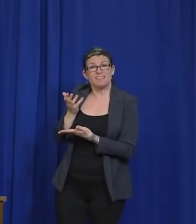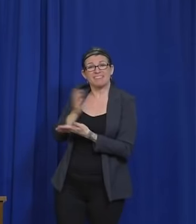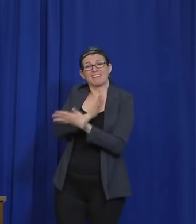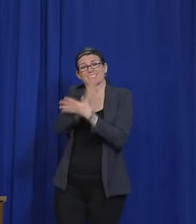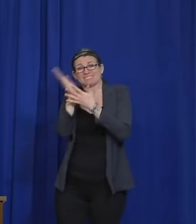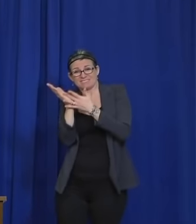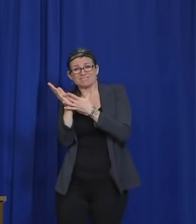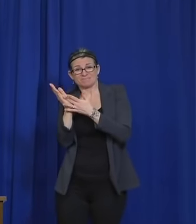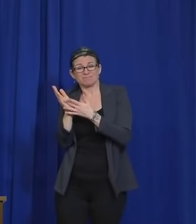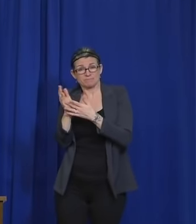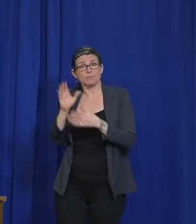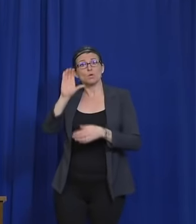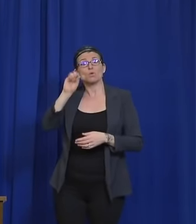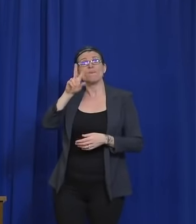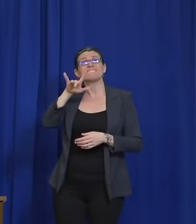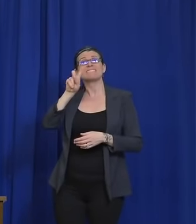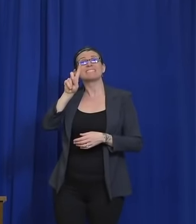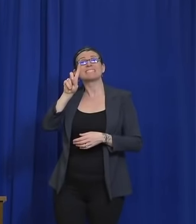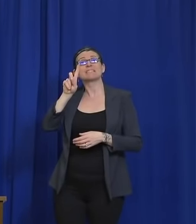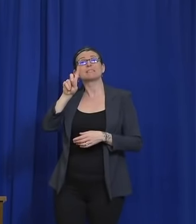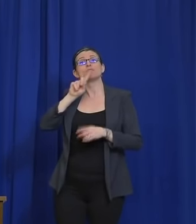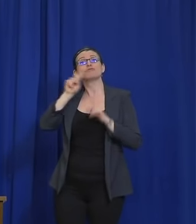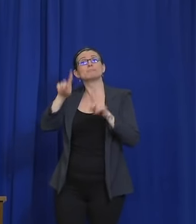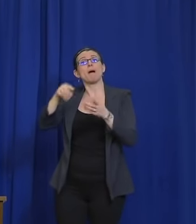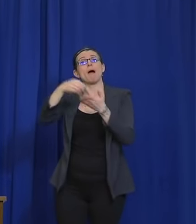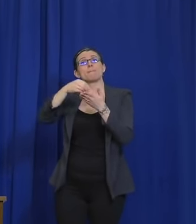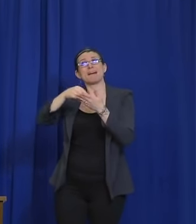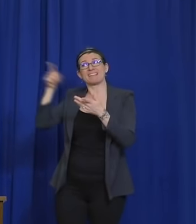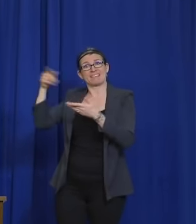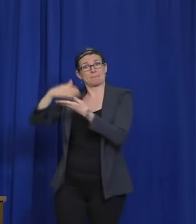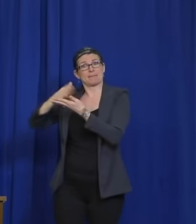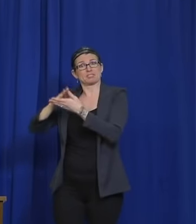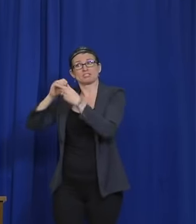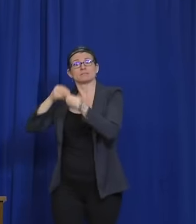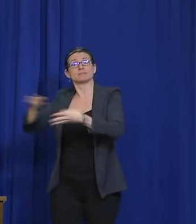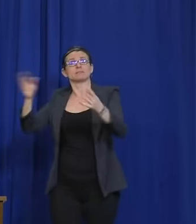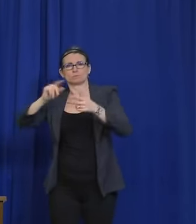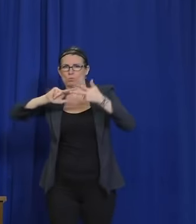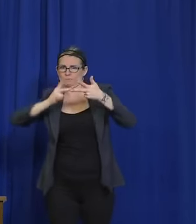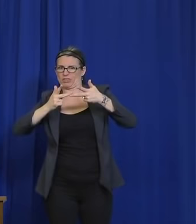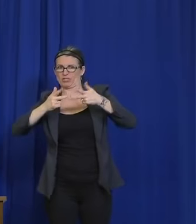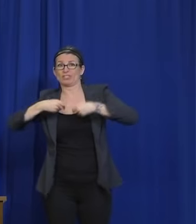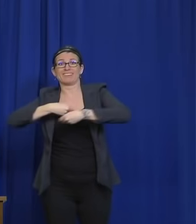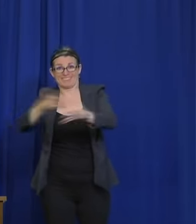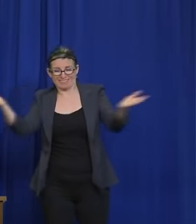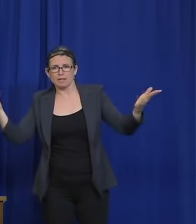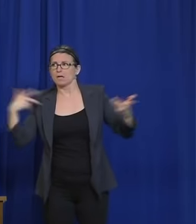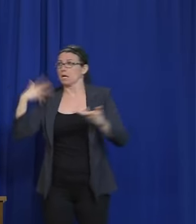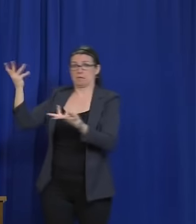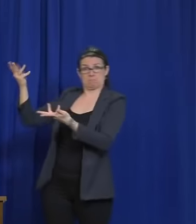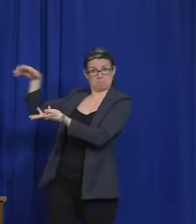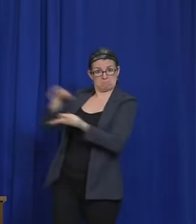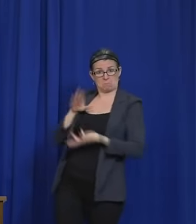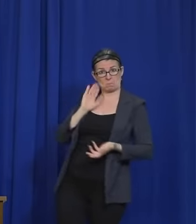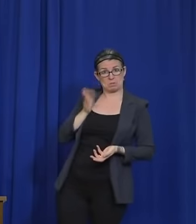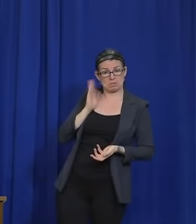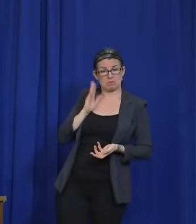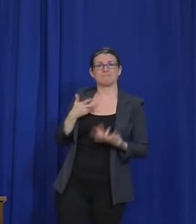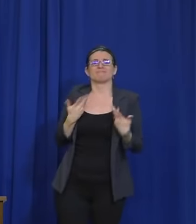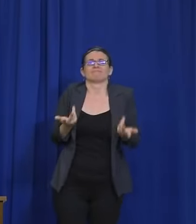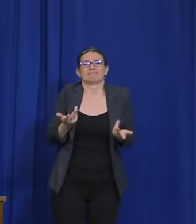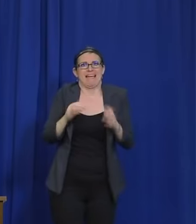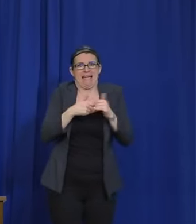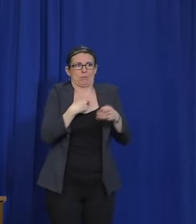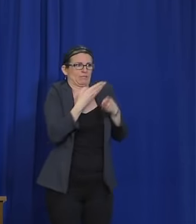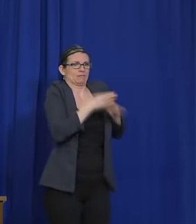flexible ways. Right now, we're told by Mr. Secretary Mnuchin that we can only use it to pay actual